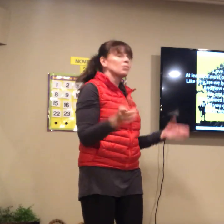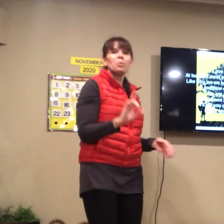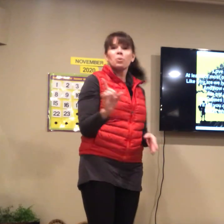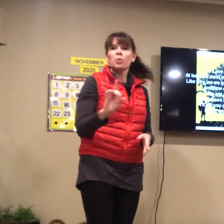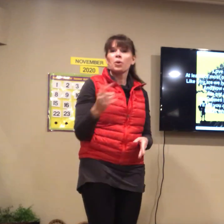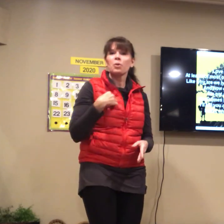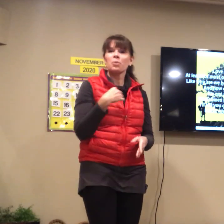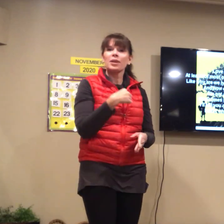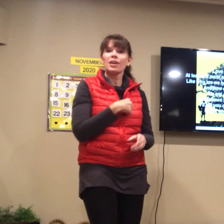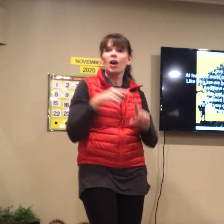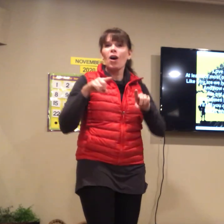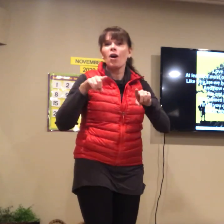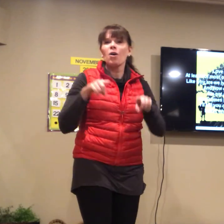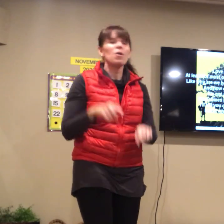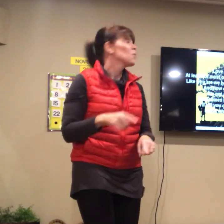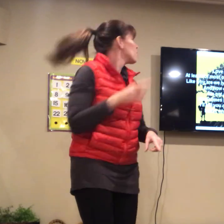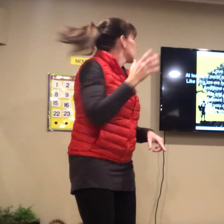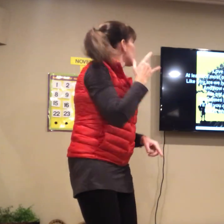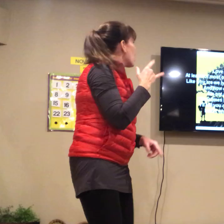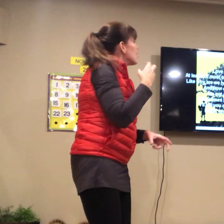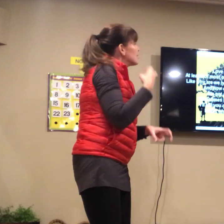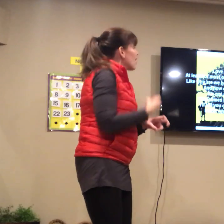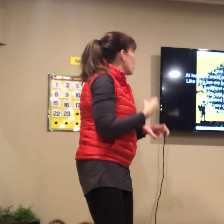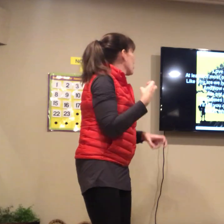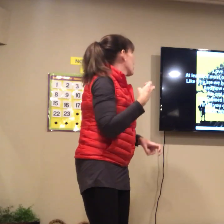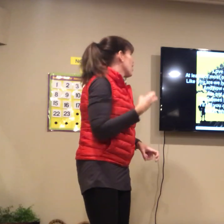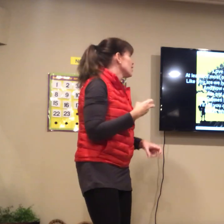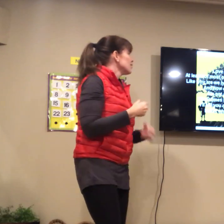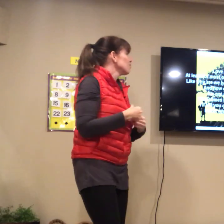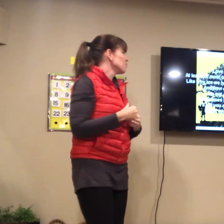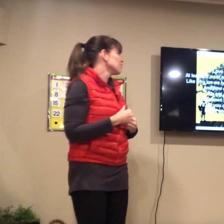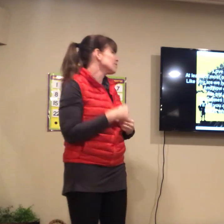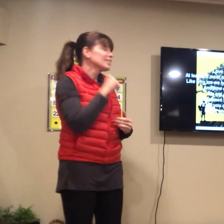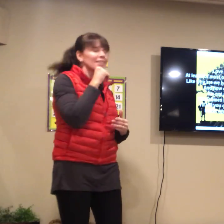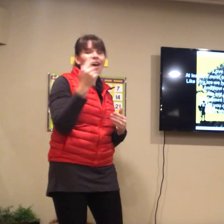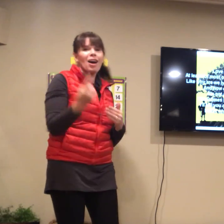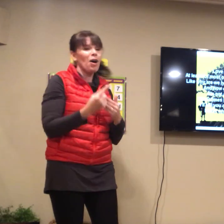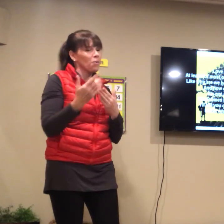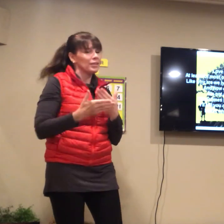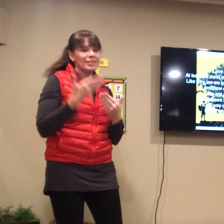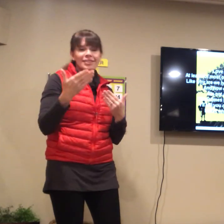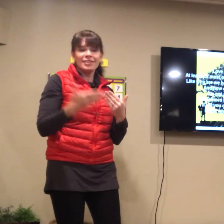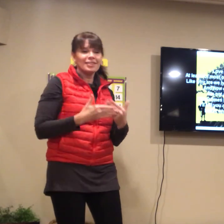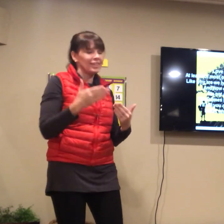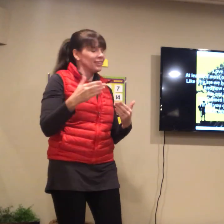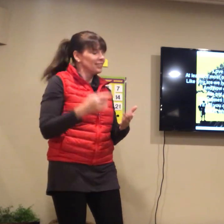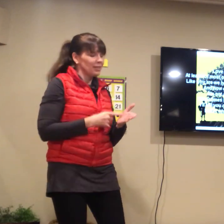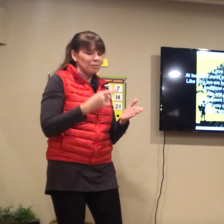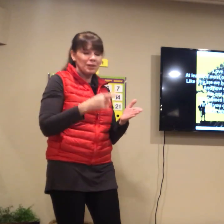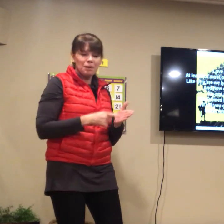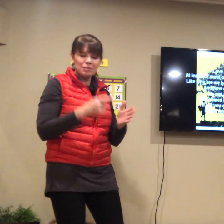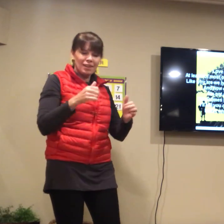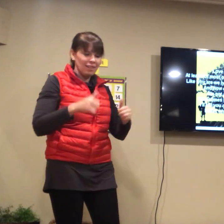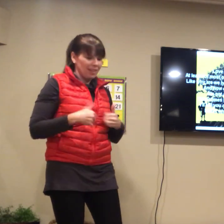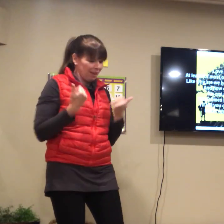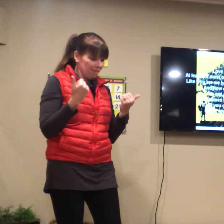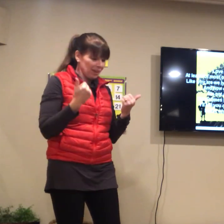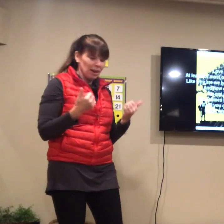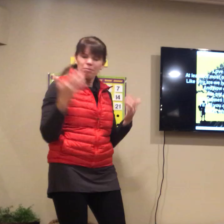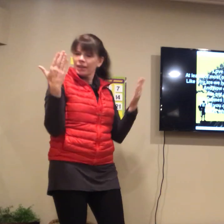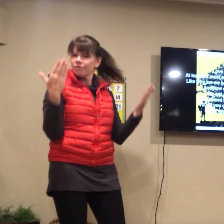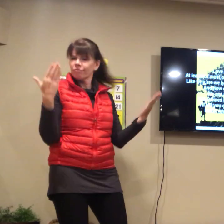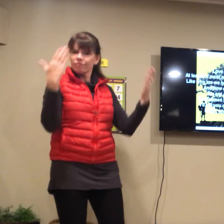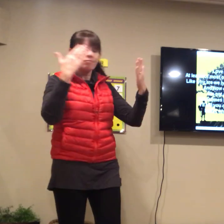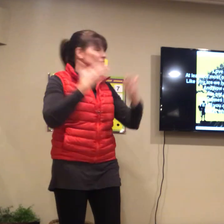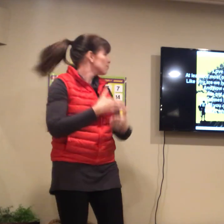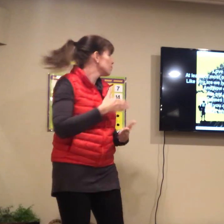go? And how come we're so hard? It's not always easy, and sometimes life can be deceiving. I'll tell you one thing,